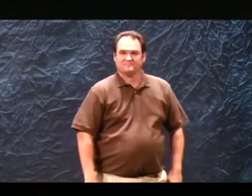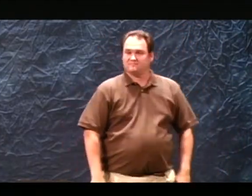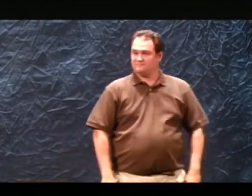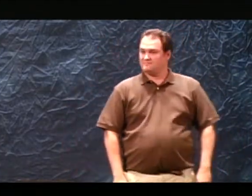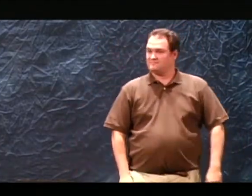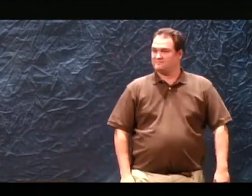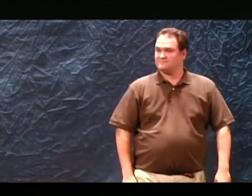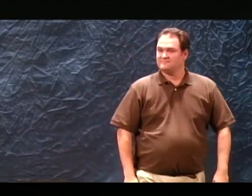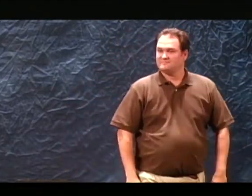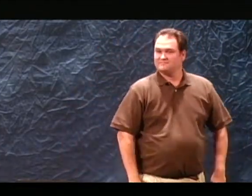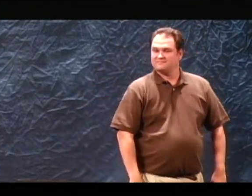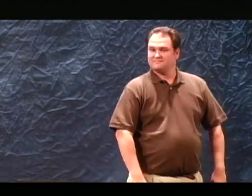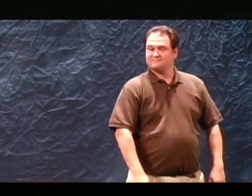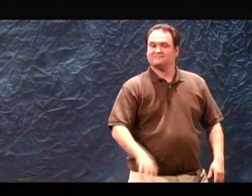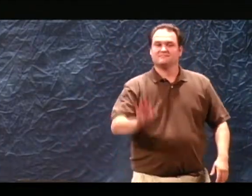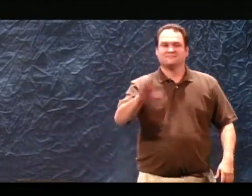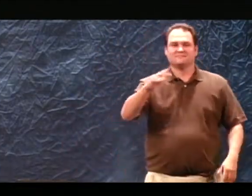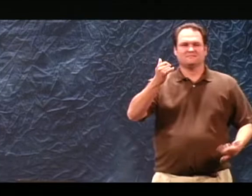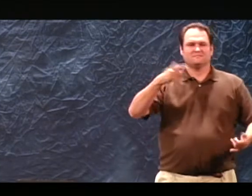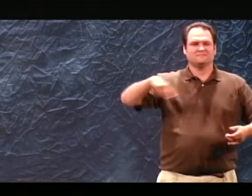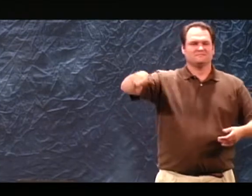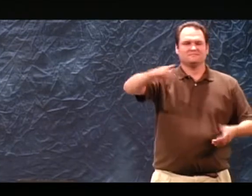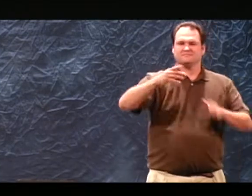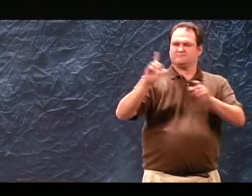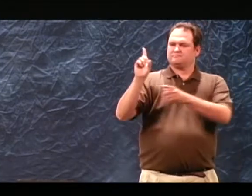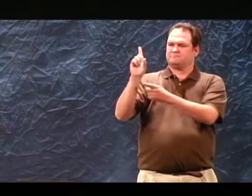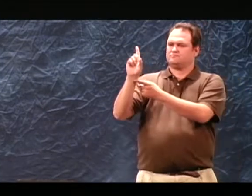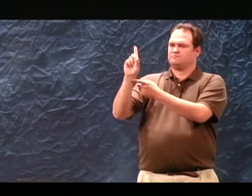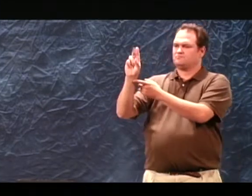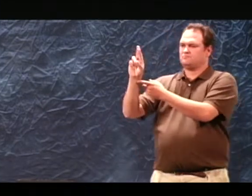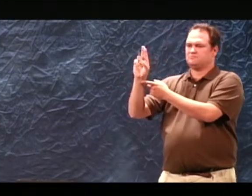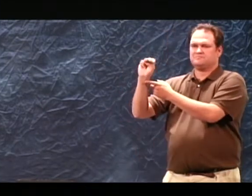acknowledge that's true for the church